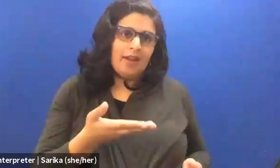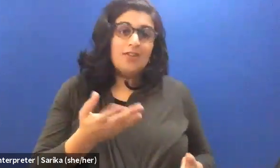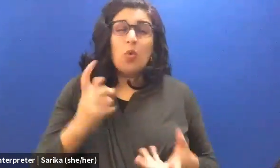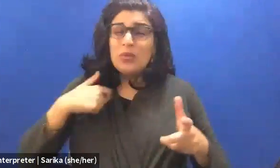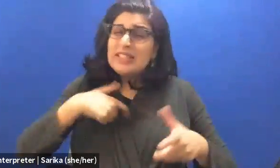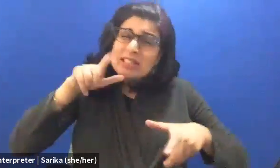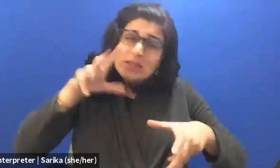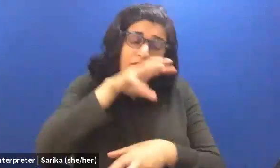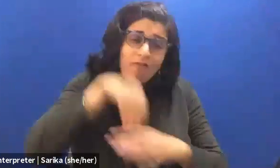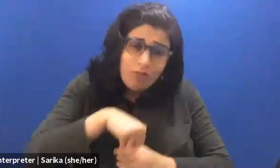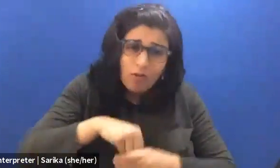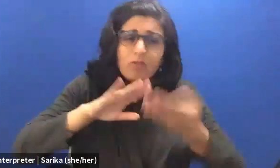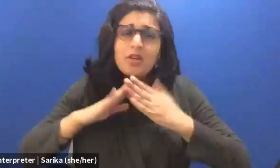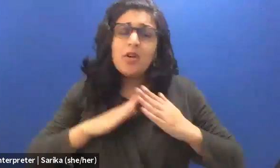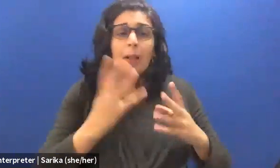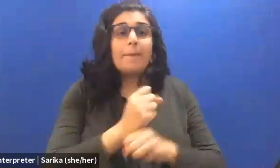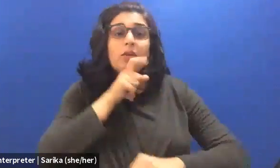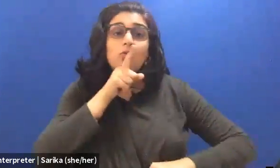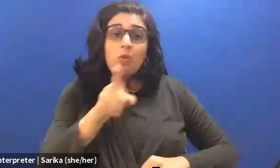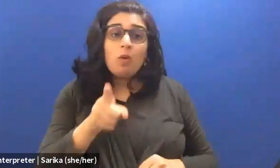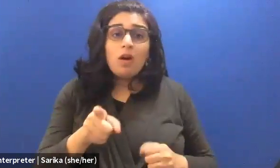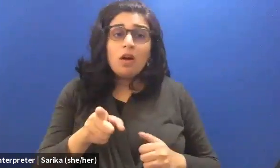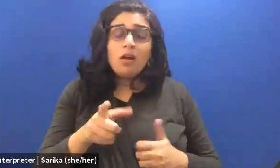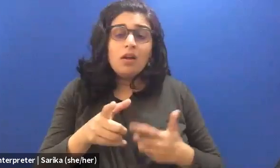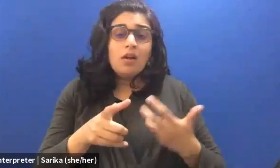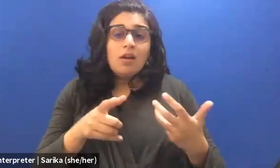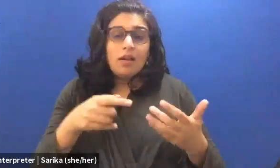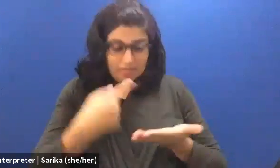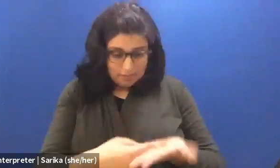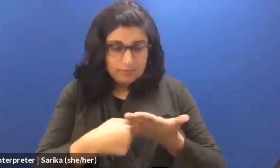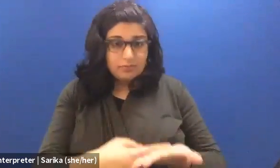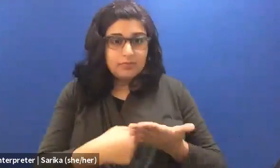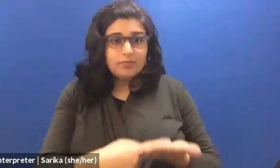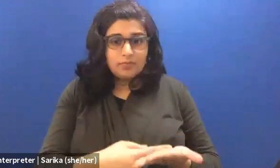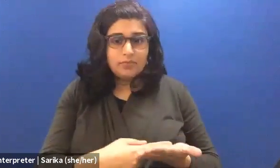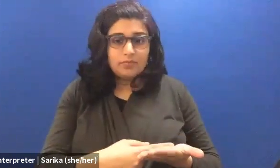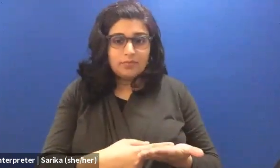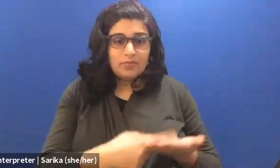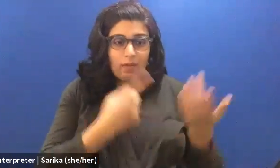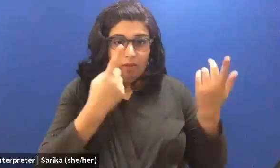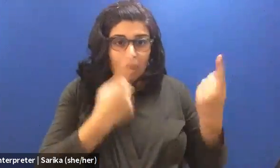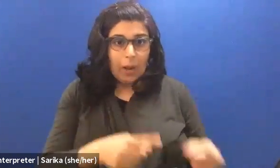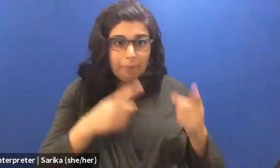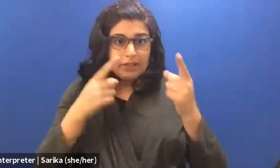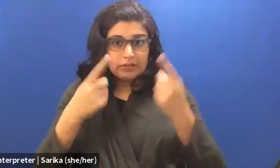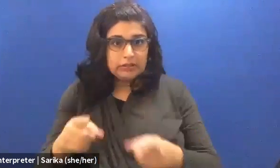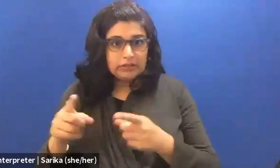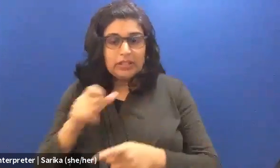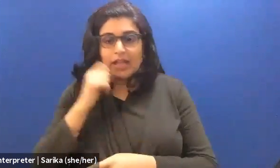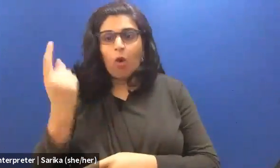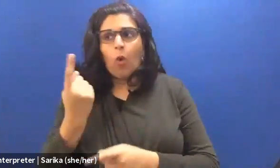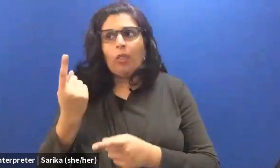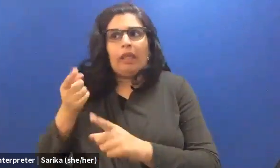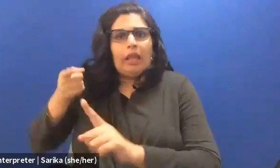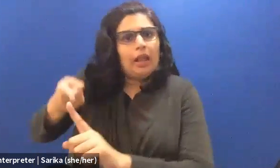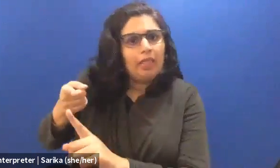make sure that these conversations are happening and just not at the time of